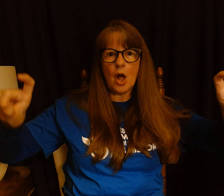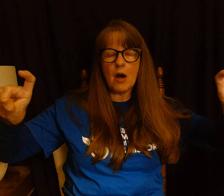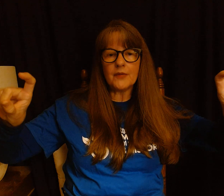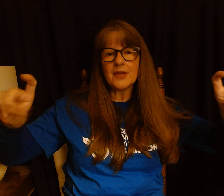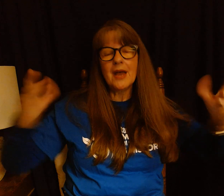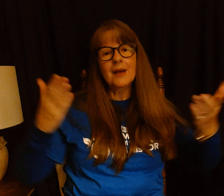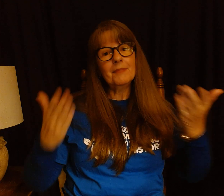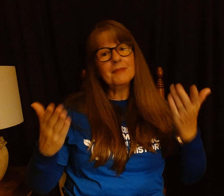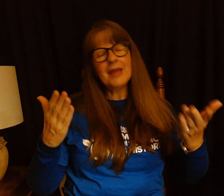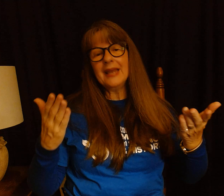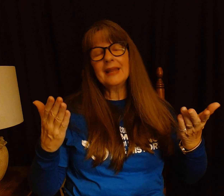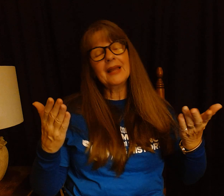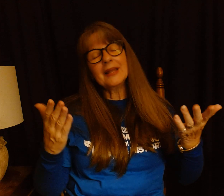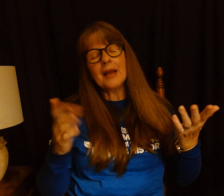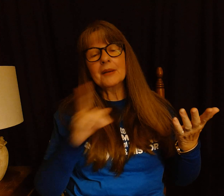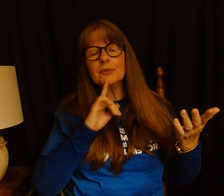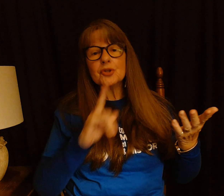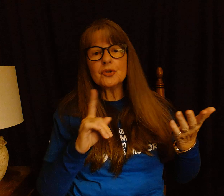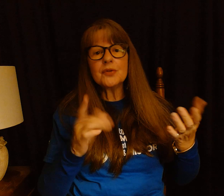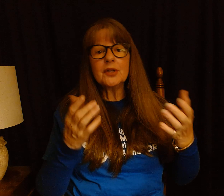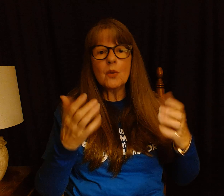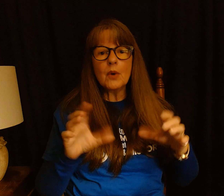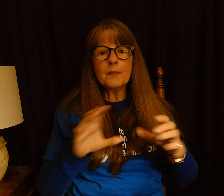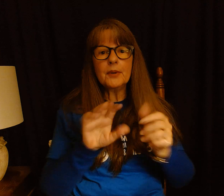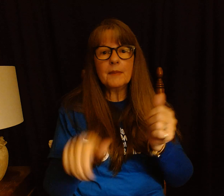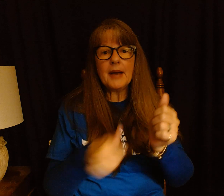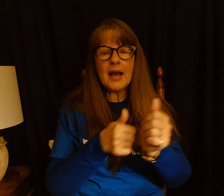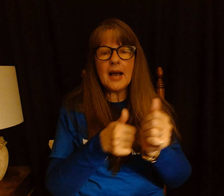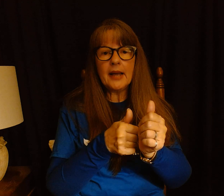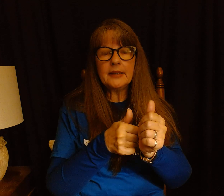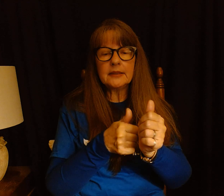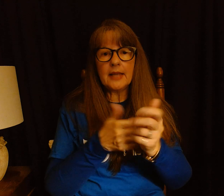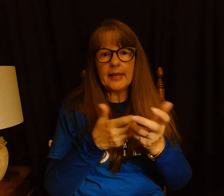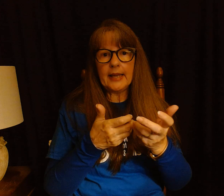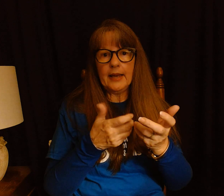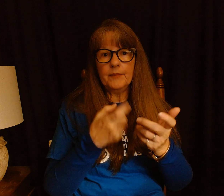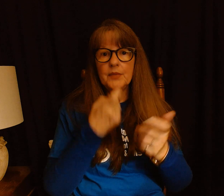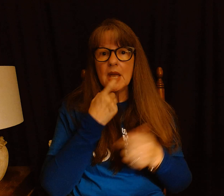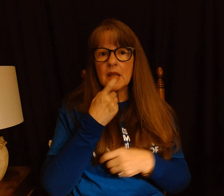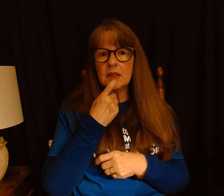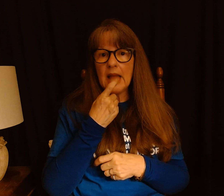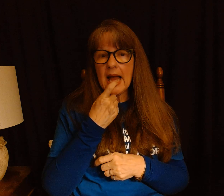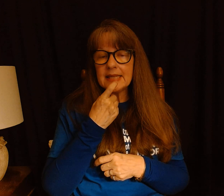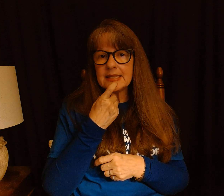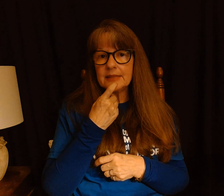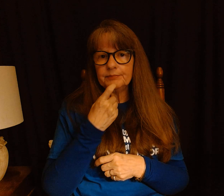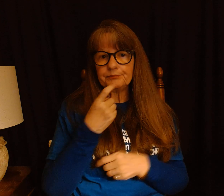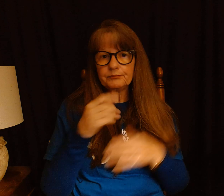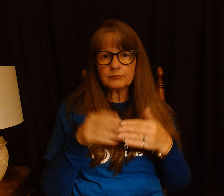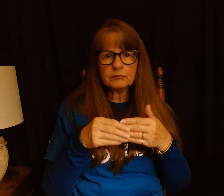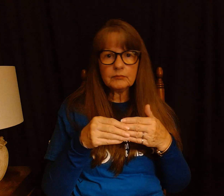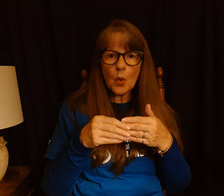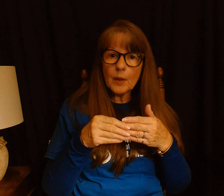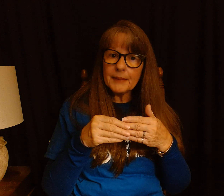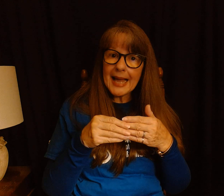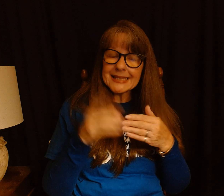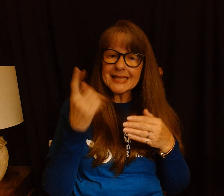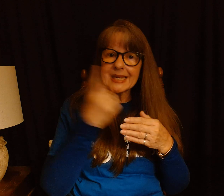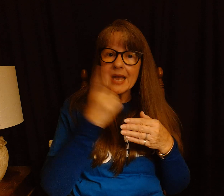cloths, but and I'm sure they don't want to put it behind like glass or plastic,